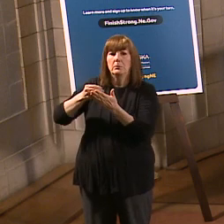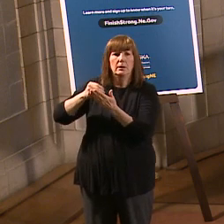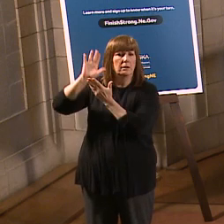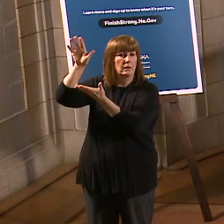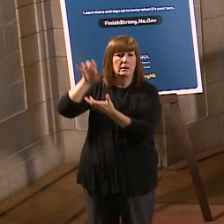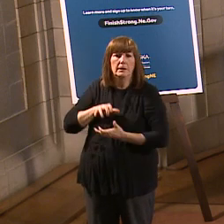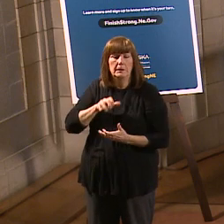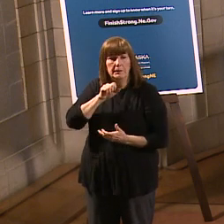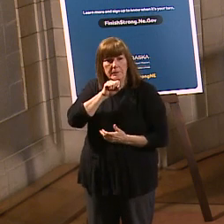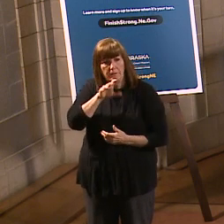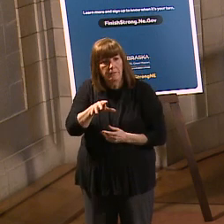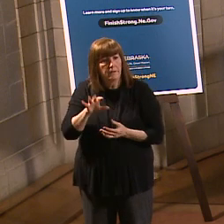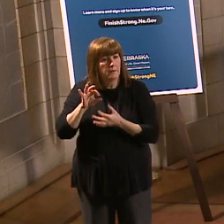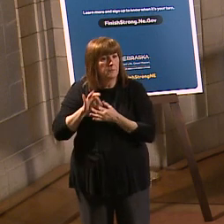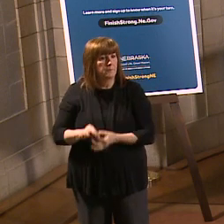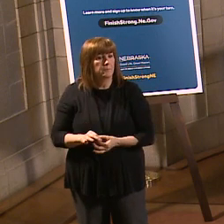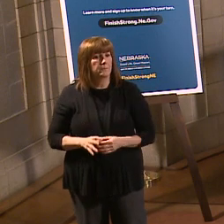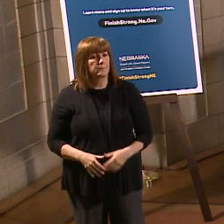Fred.